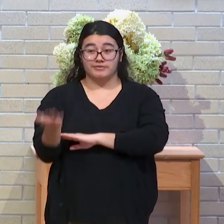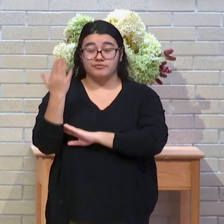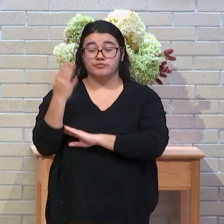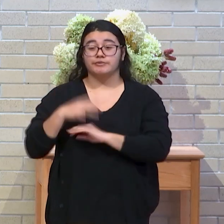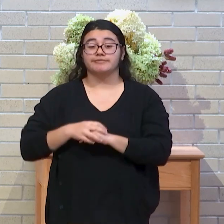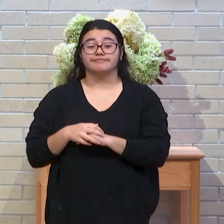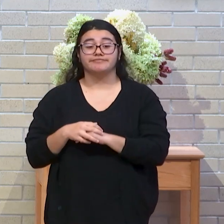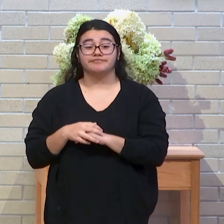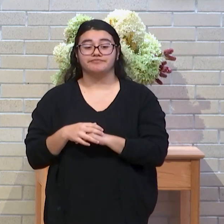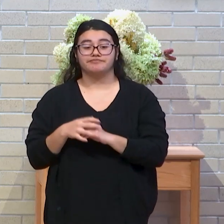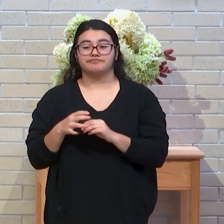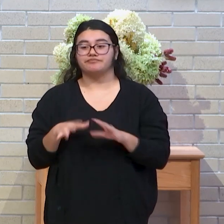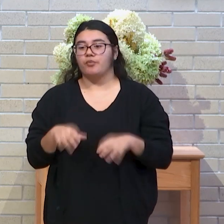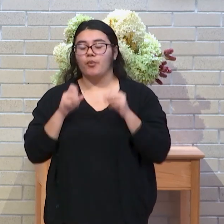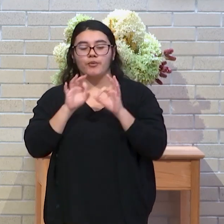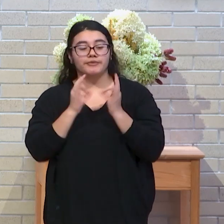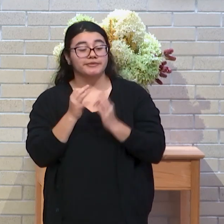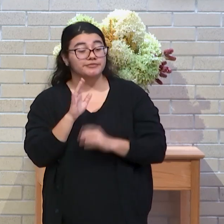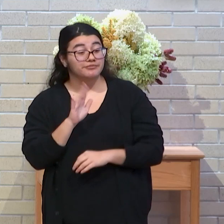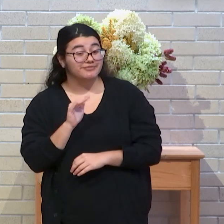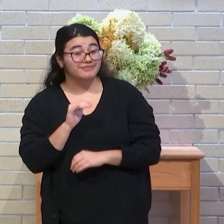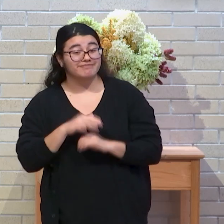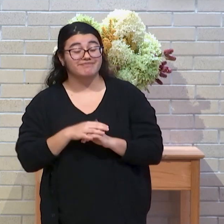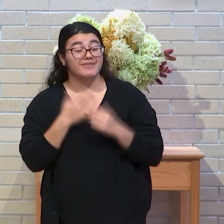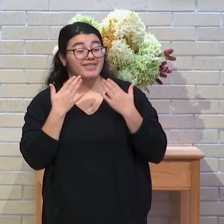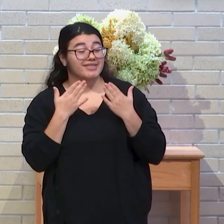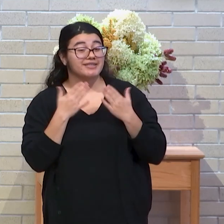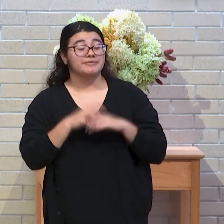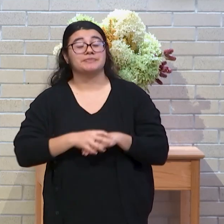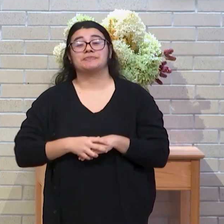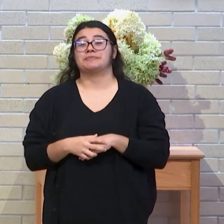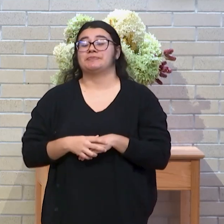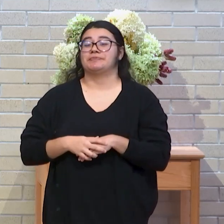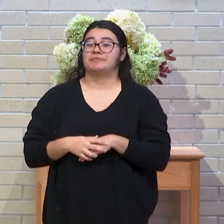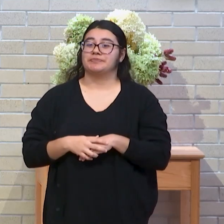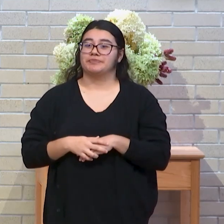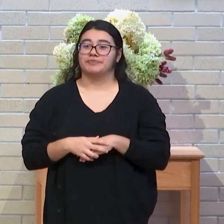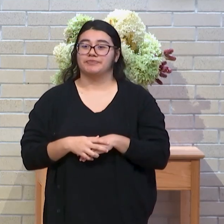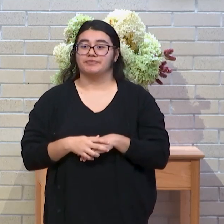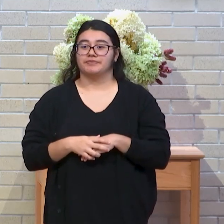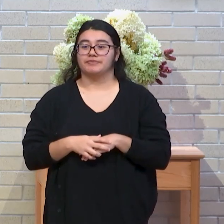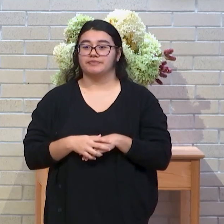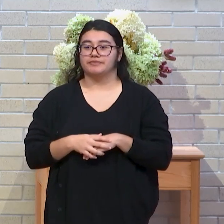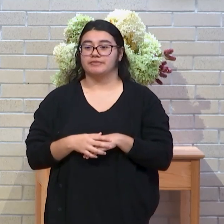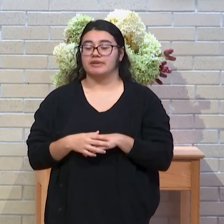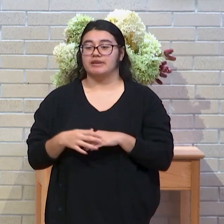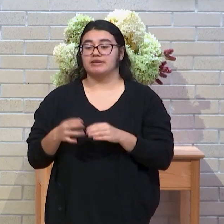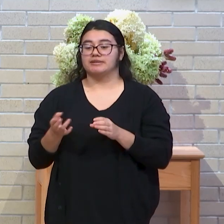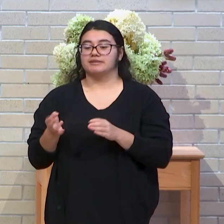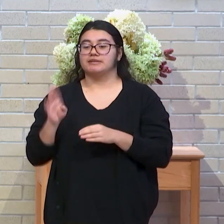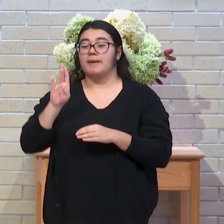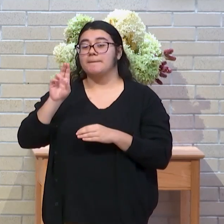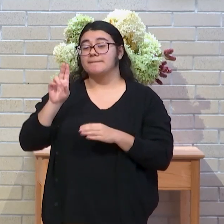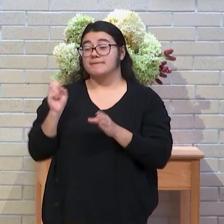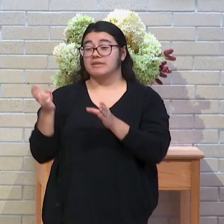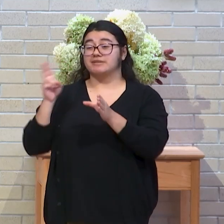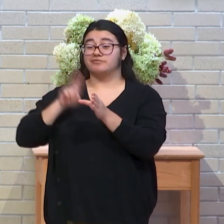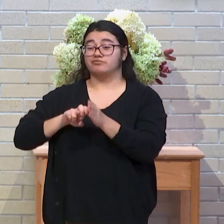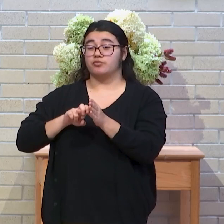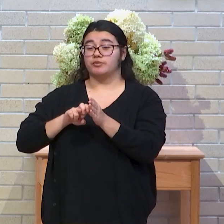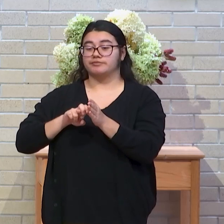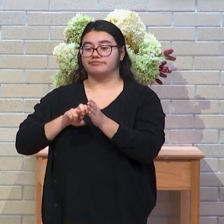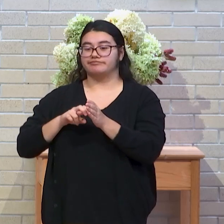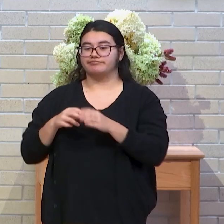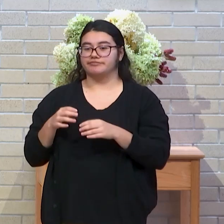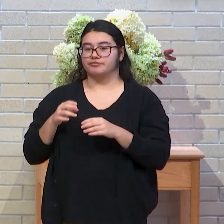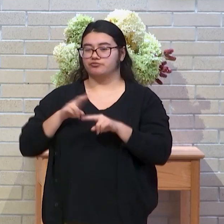our host families, we boarded a bus to the train station. As we slowly navigated the busy streets, I remember taking a moment to try and appreciate the hustle and bustle and